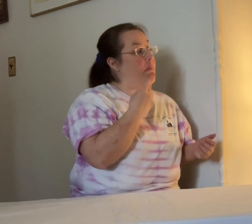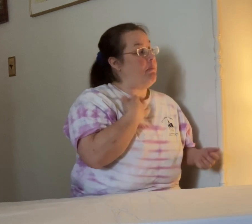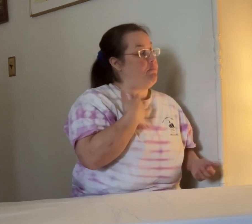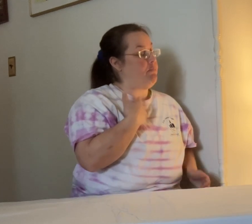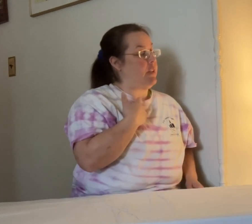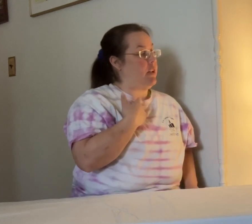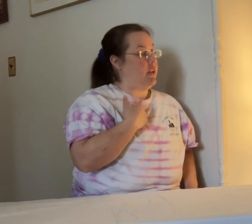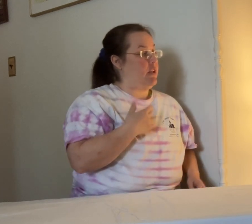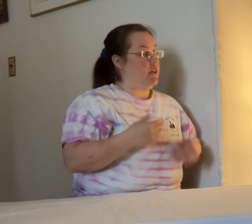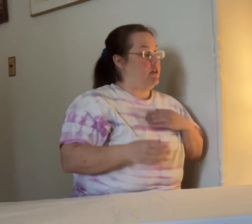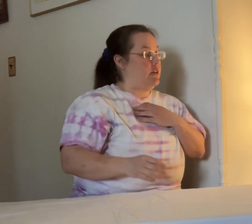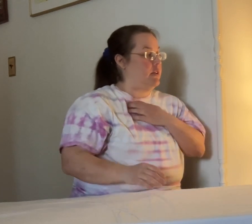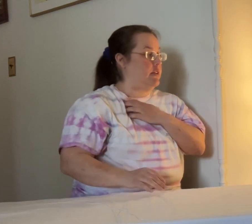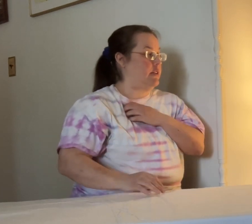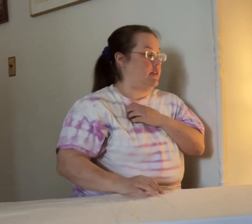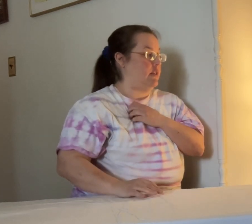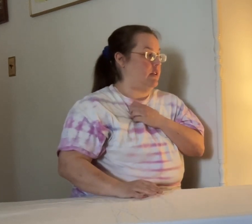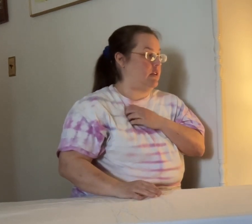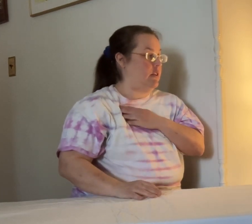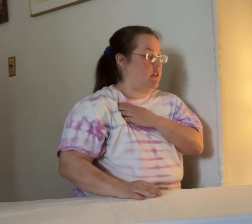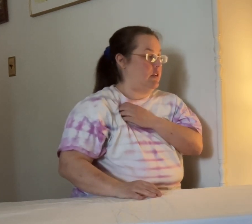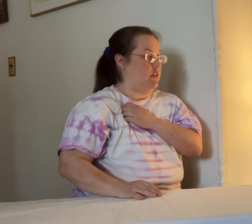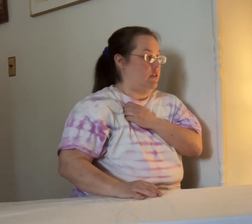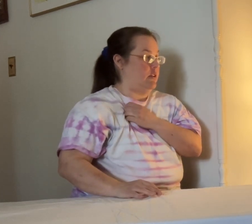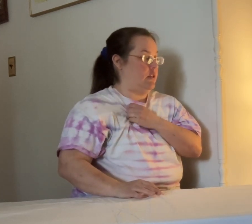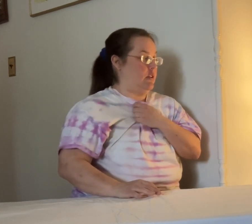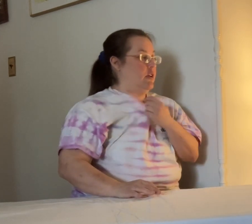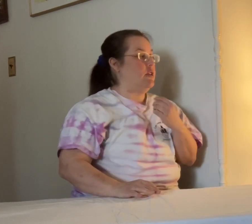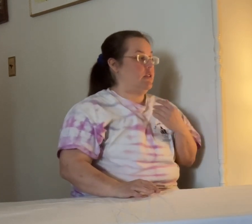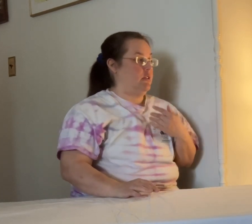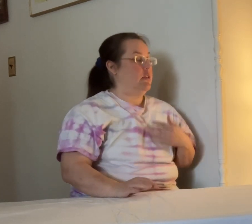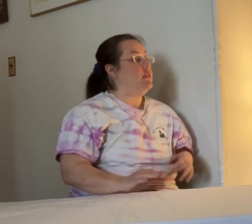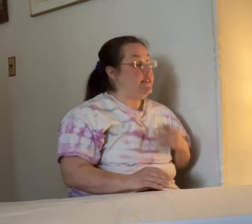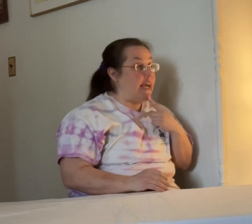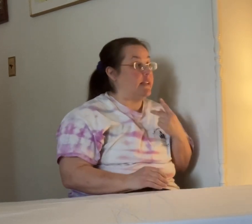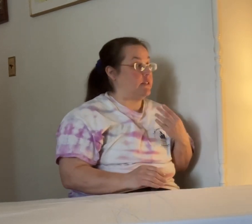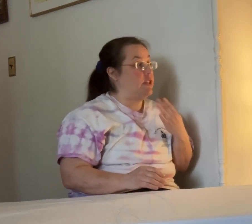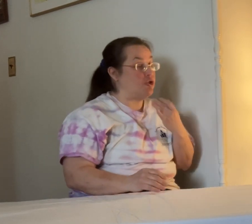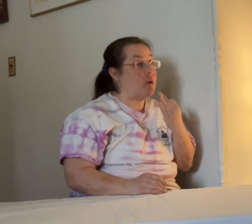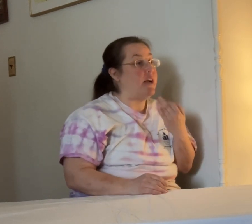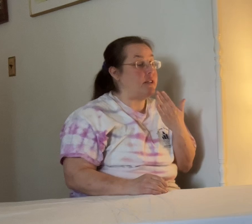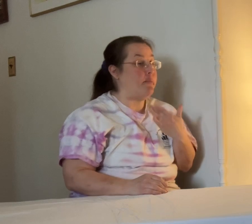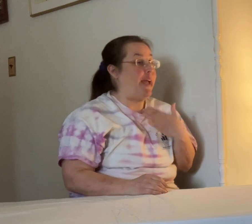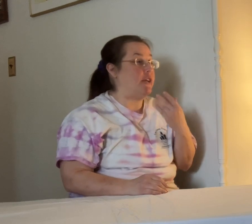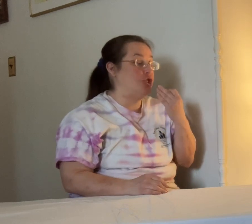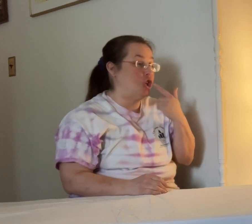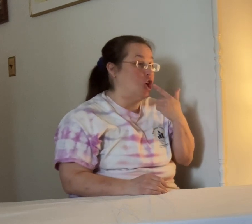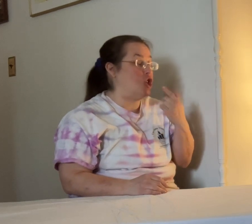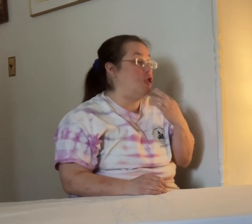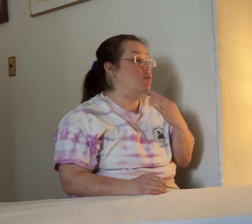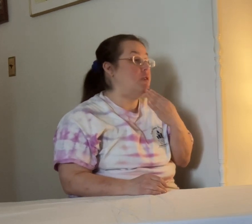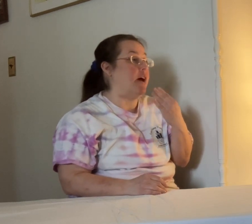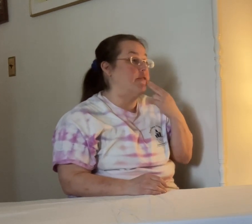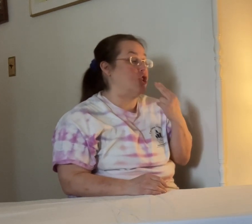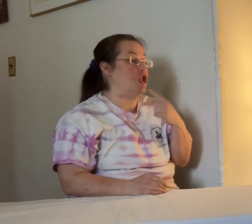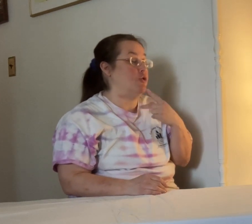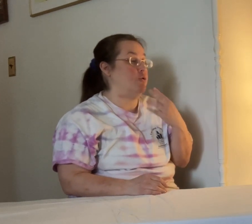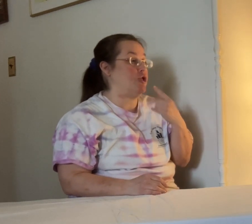So I can lose it. Yes, they're trying to make sure you never use